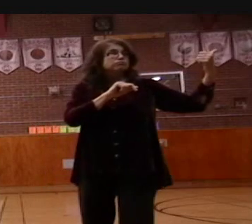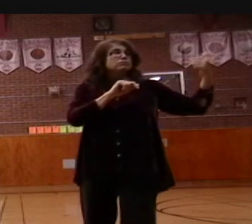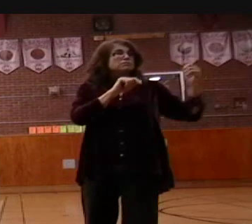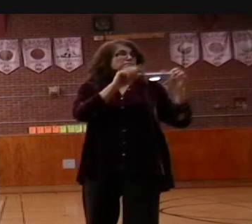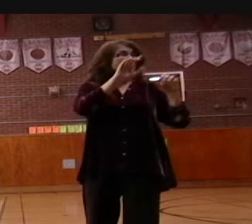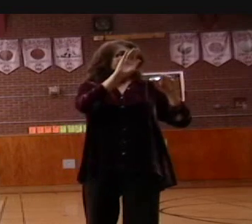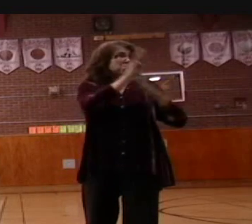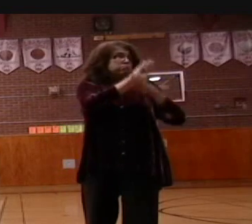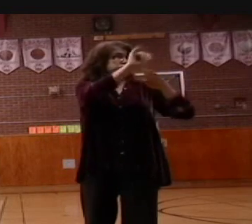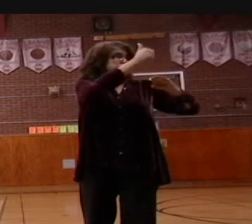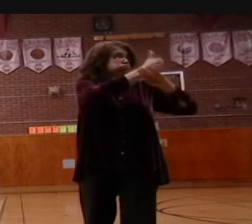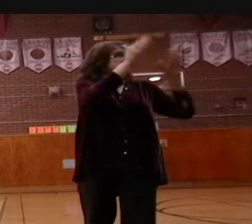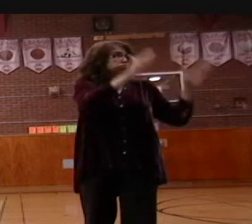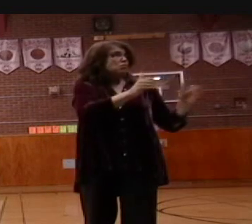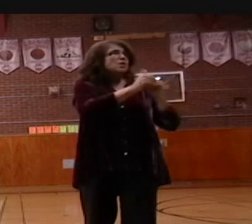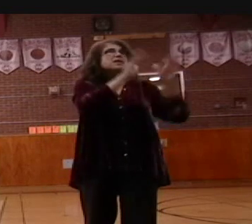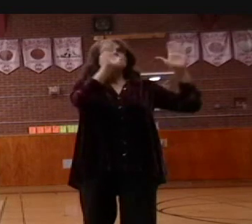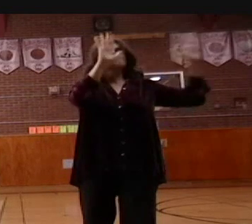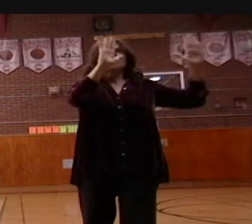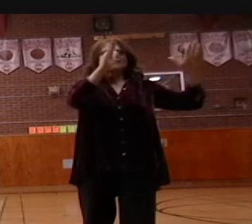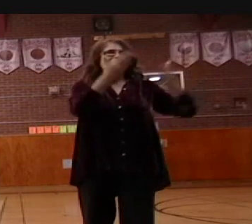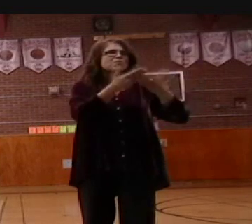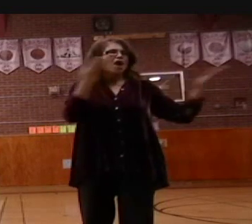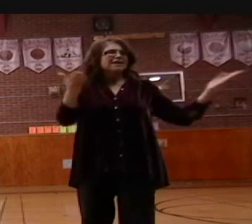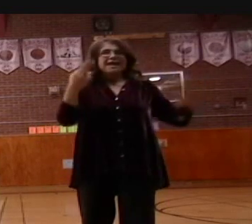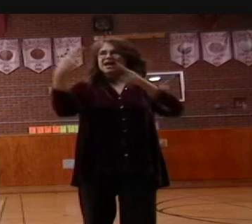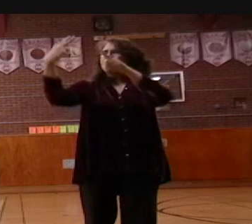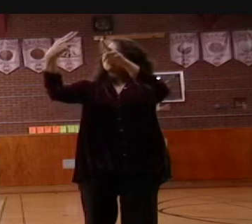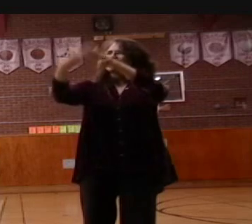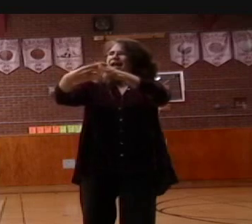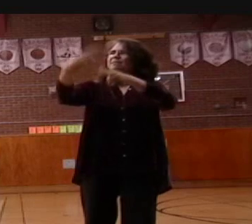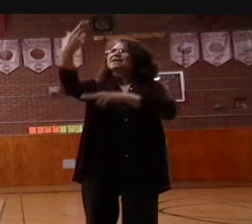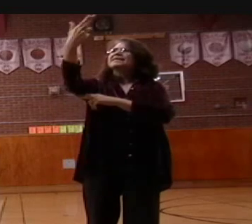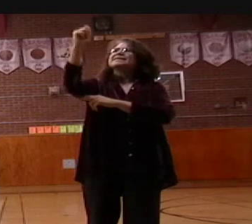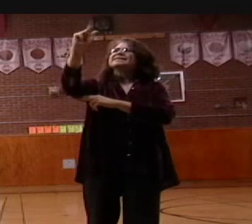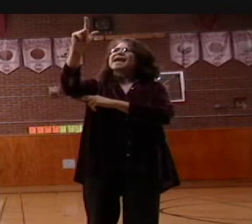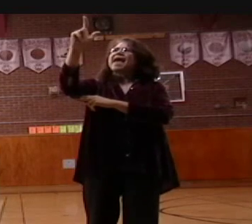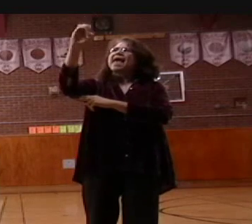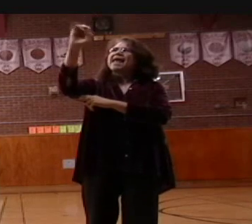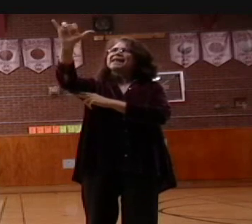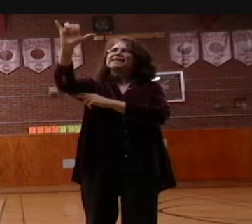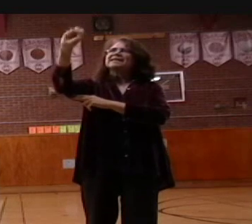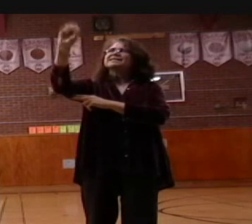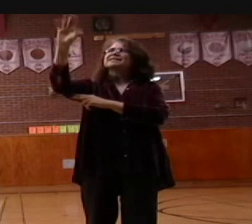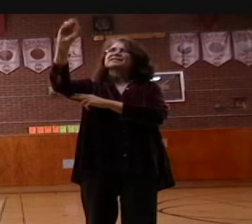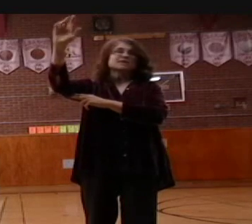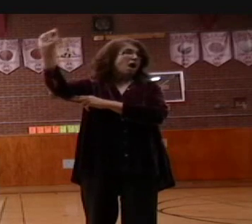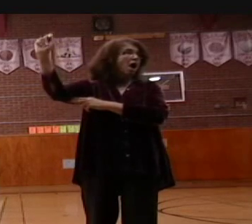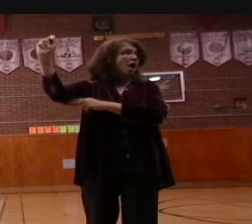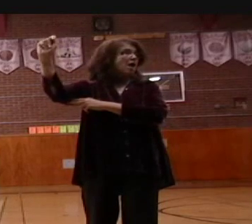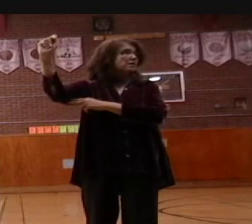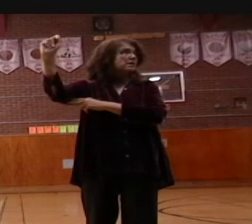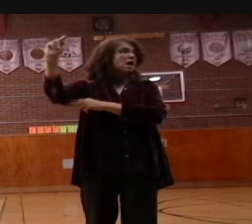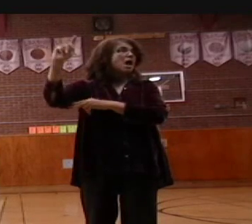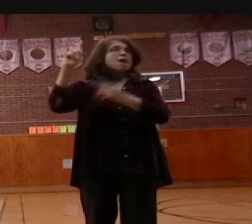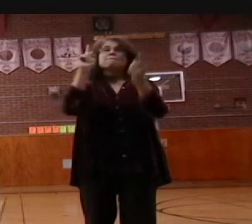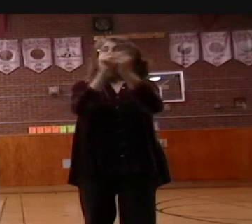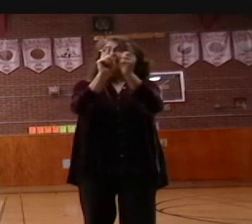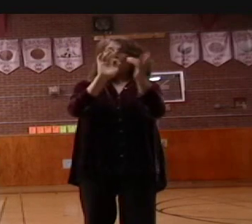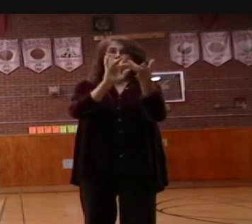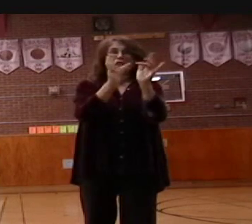Her name is Haley Scott. We met online because we were both featured in a new book